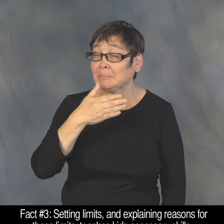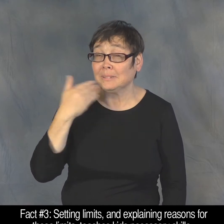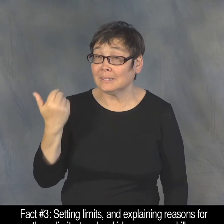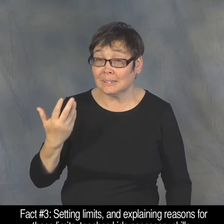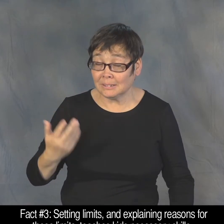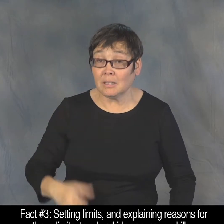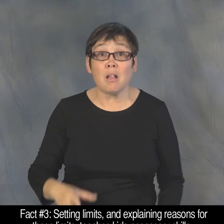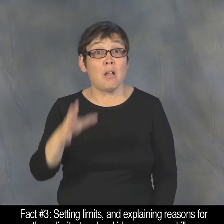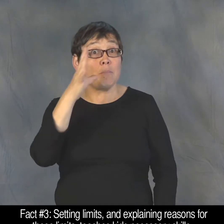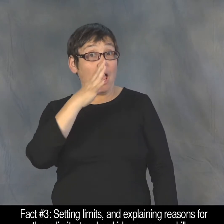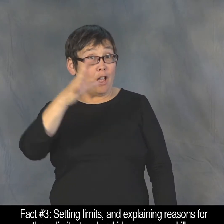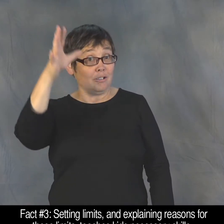Fact number 3.